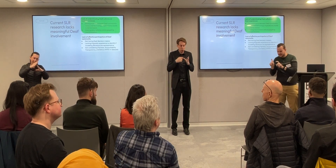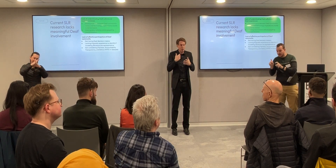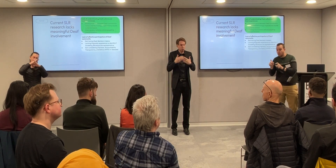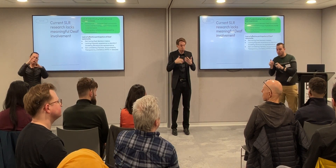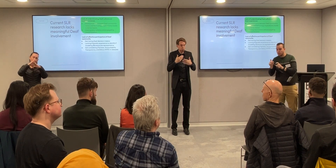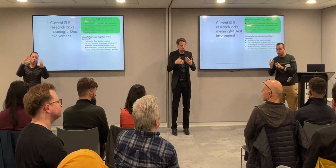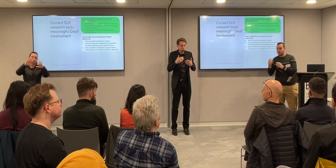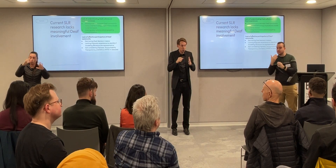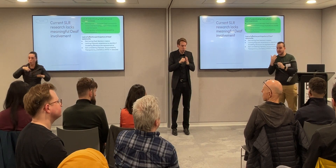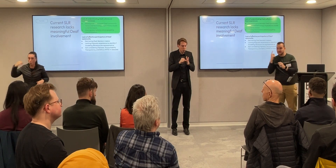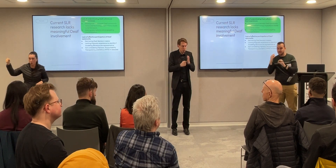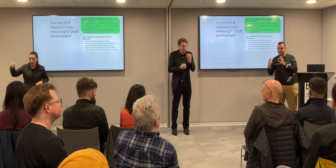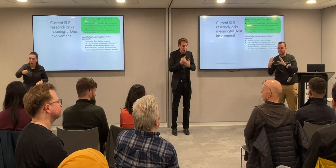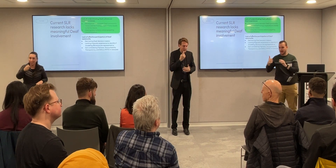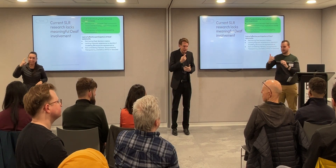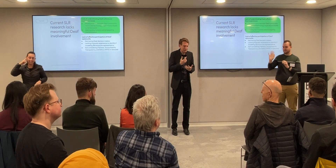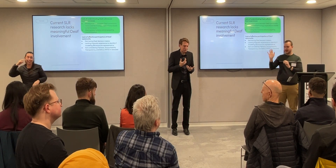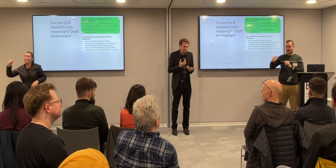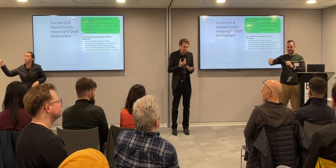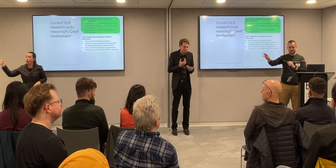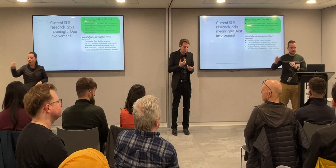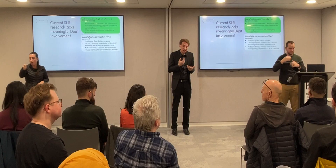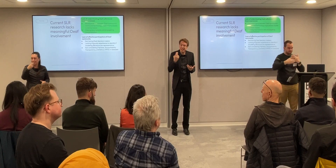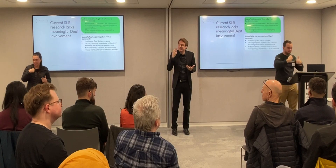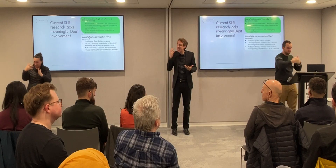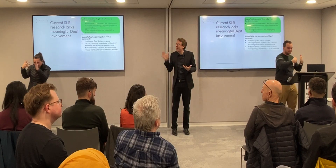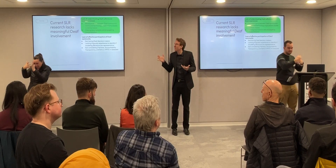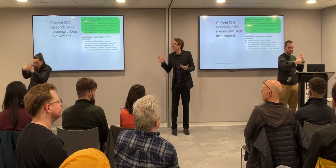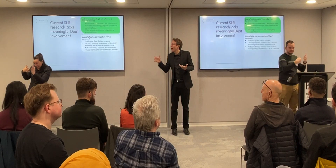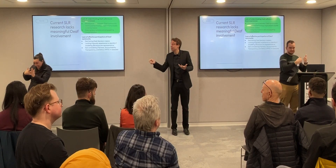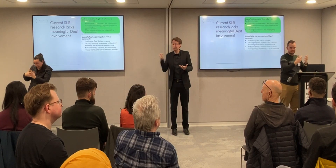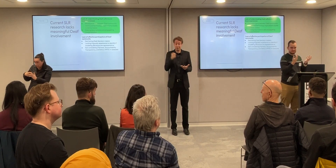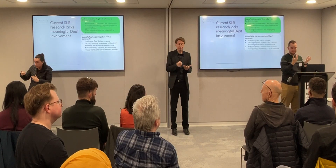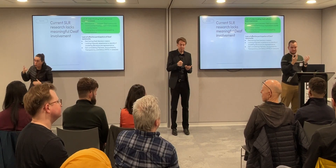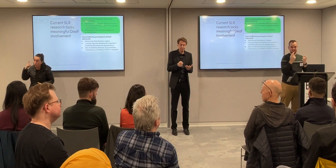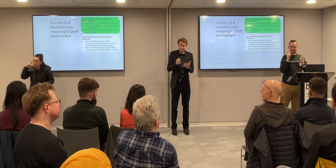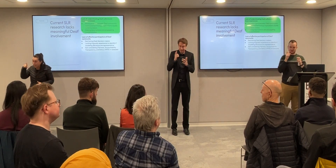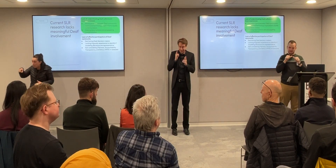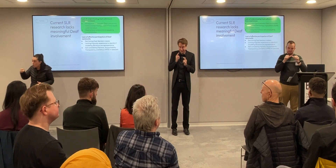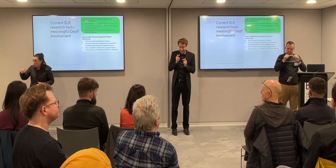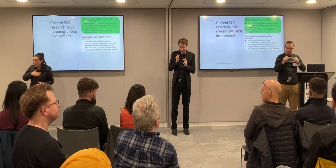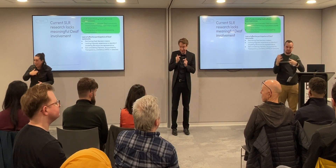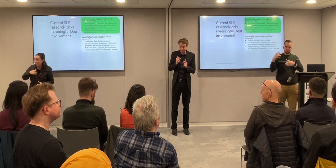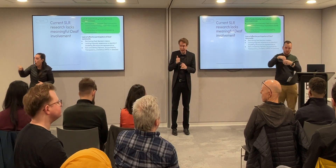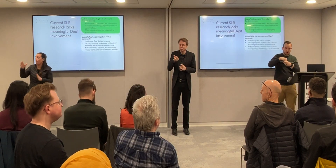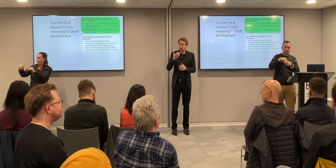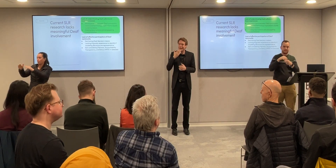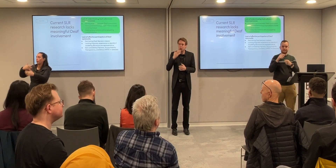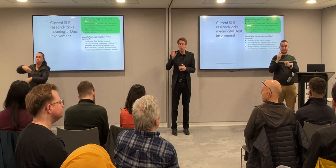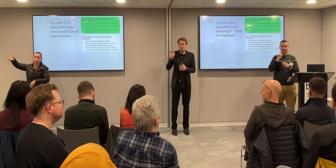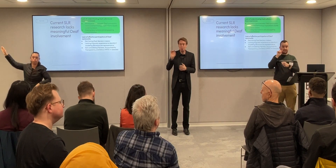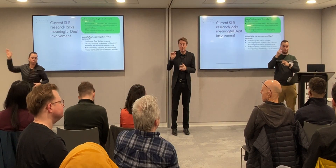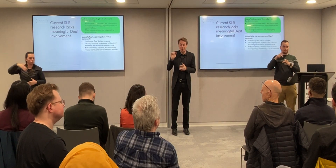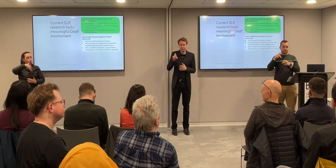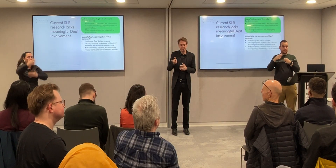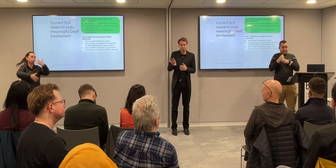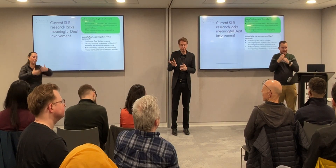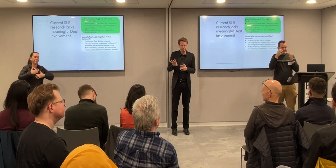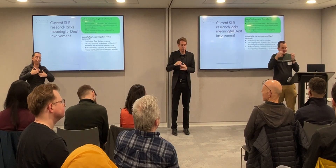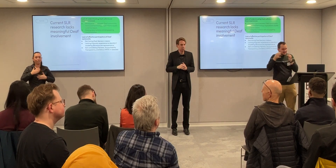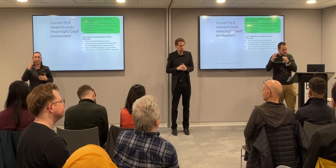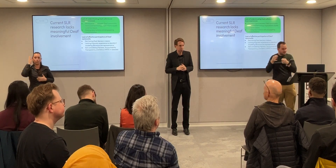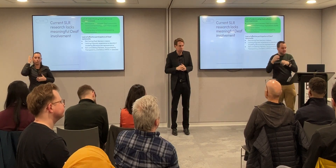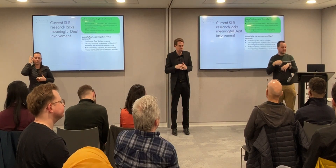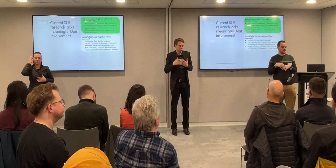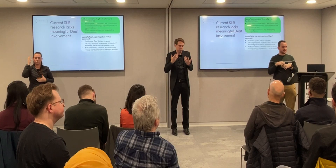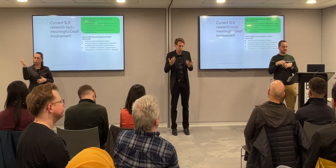get involved. And then they test their technology on the deaf person, and then they say goodbye to them, and that's the end of the involvement. The involvement should be meaningful,